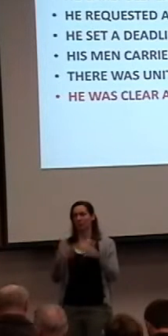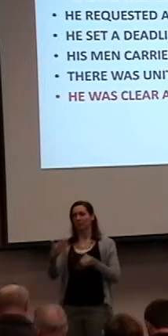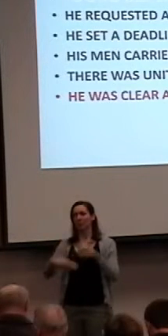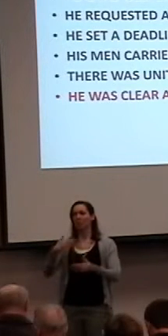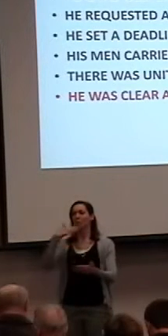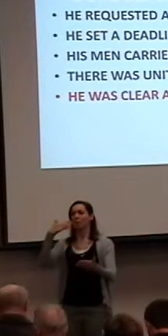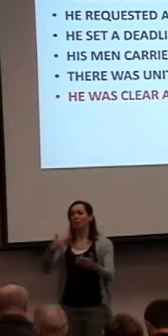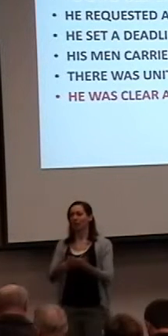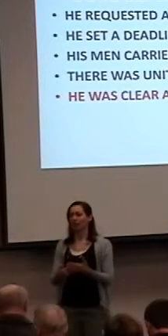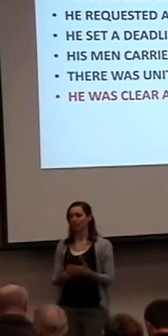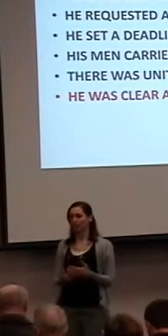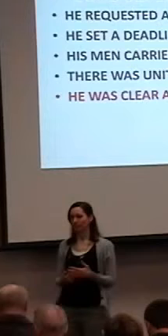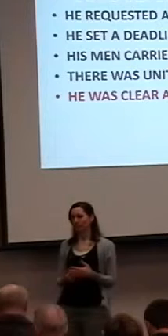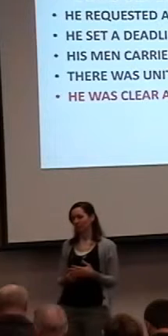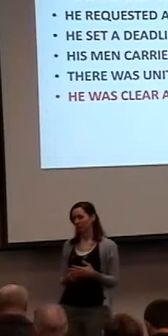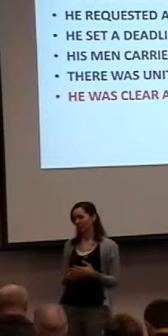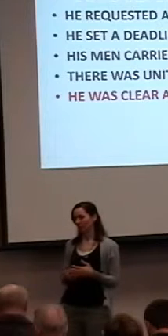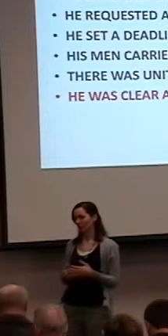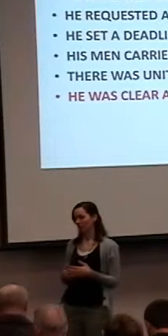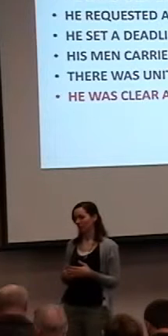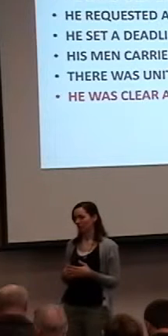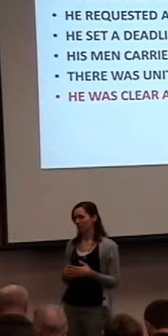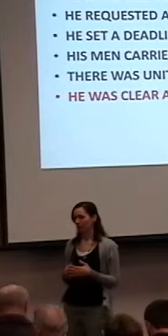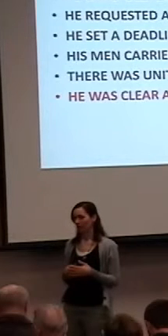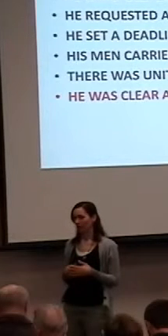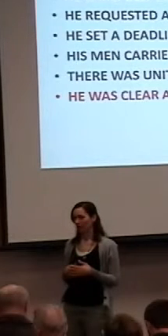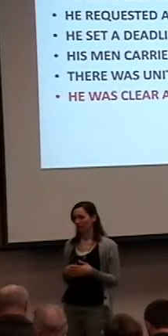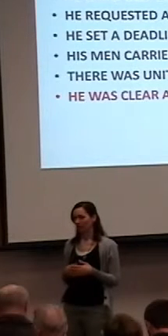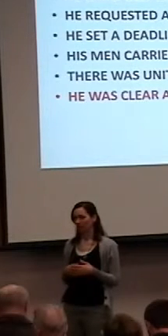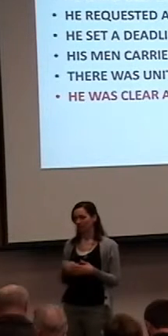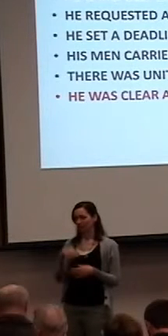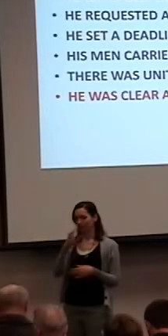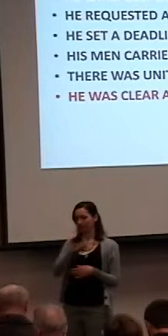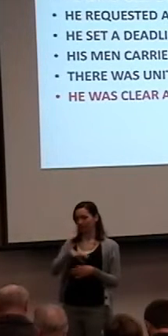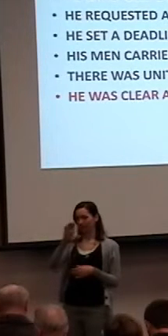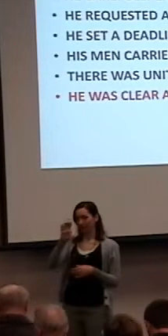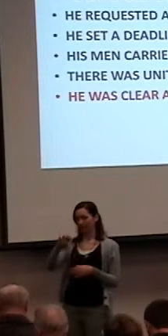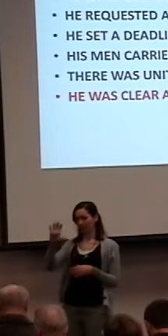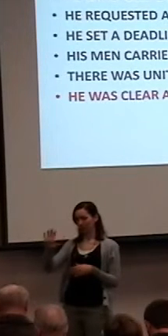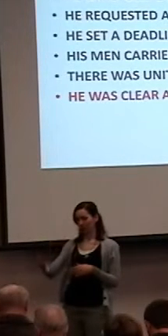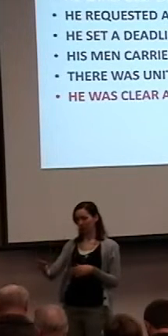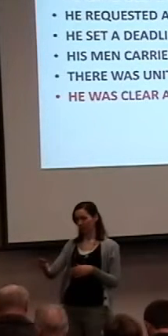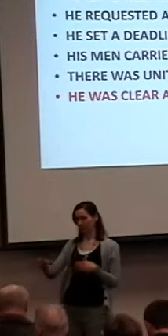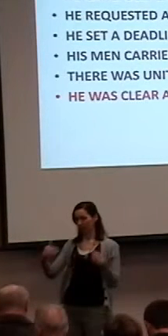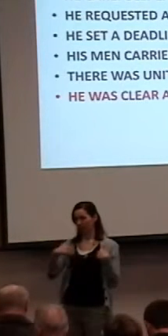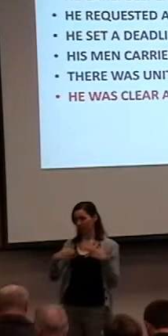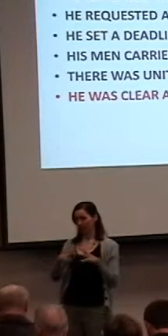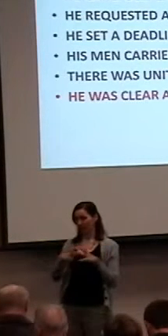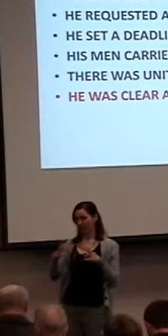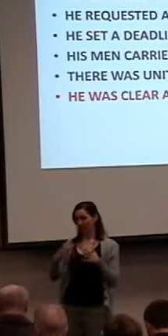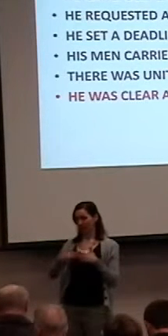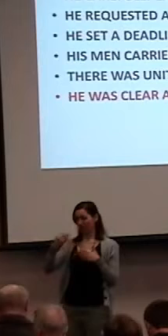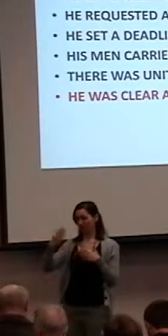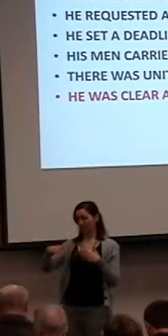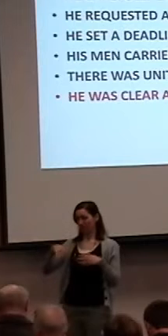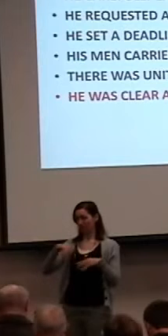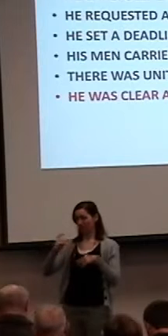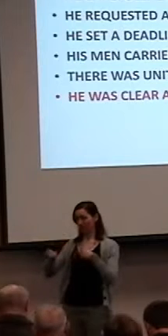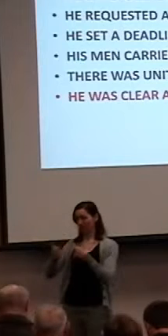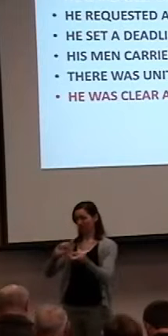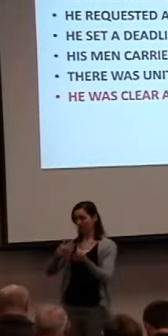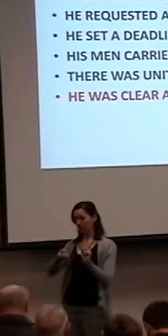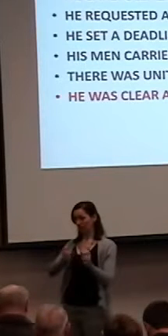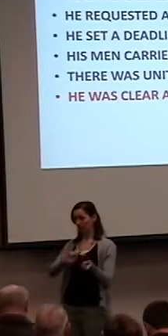Remember, they had a lot of very costly gifts on those camels, and it would have been relatively easy for some guy